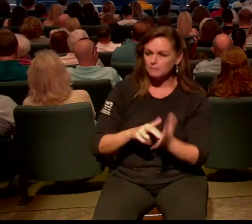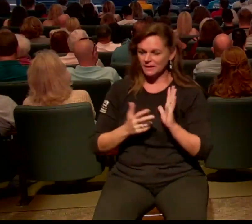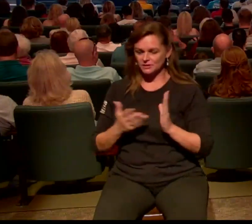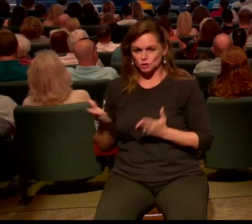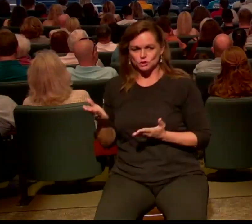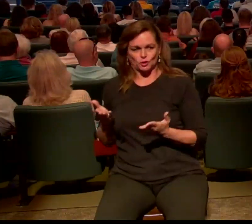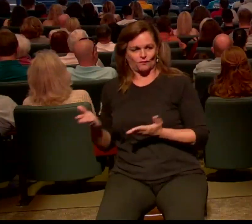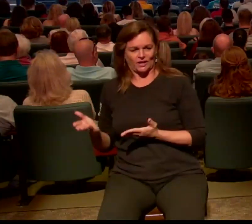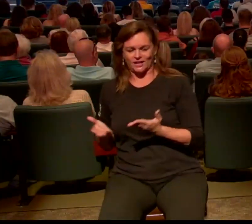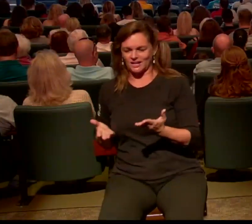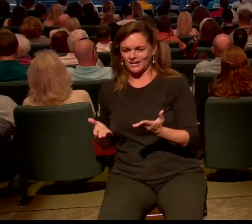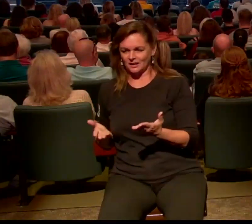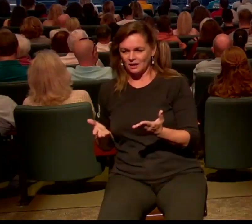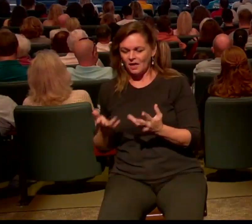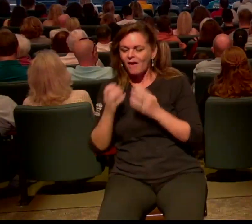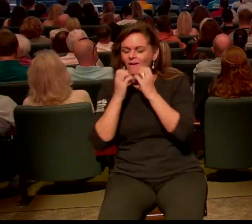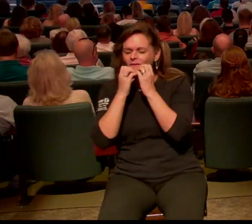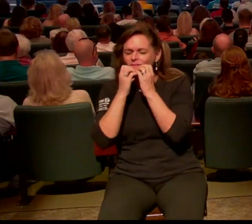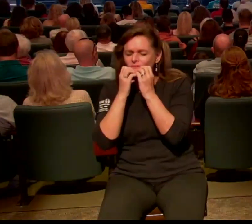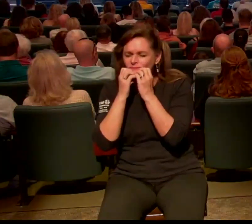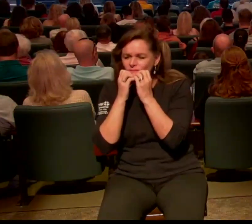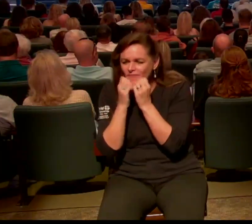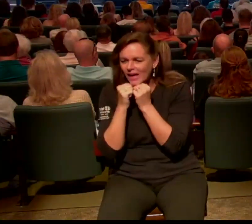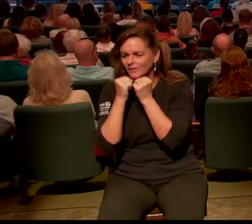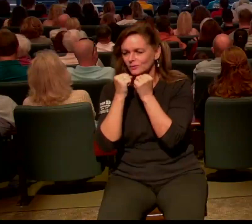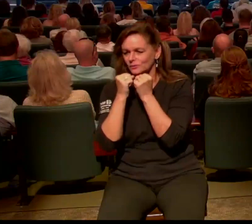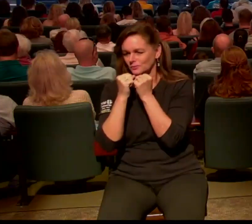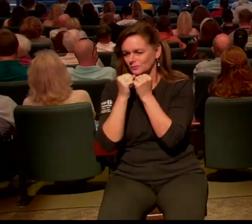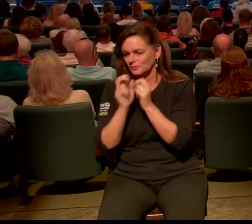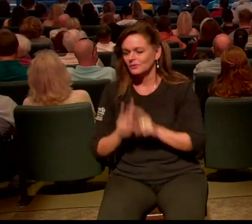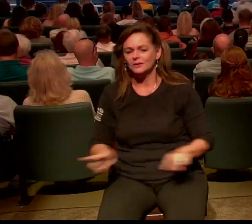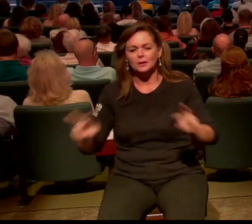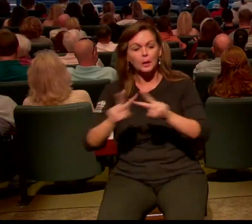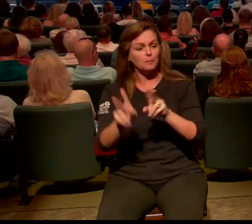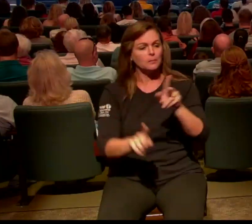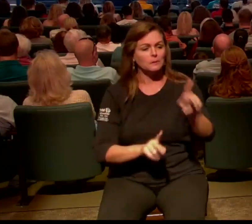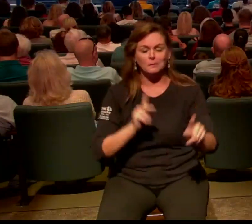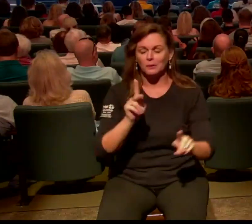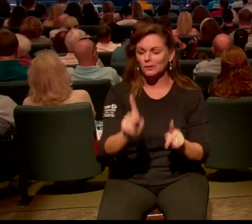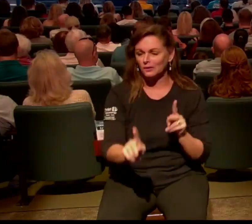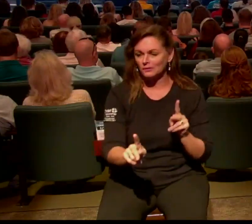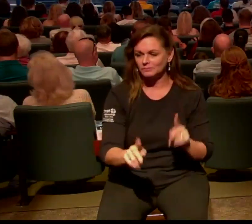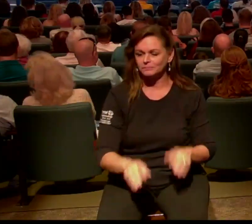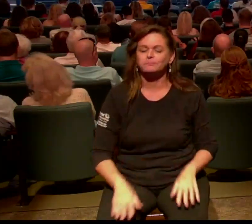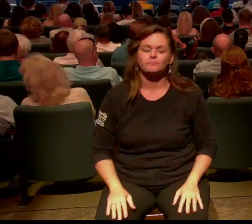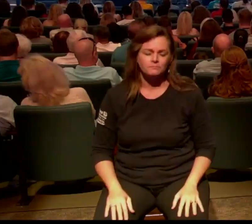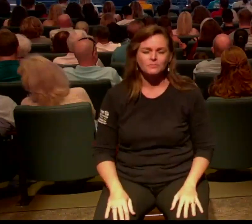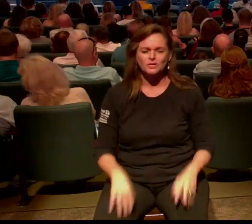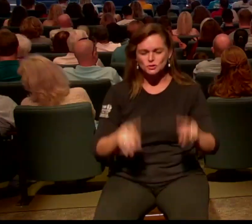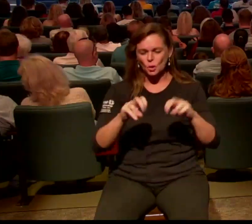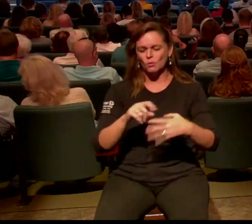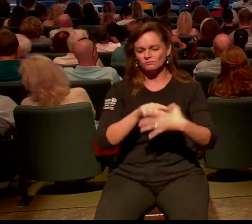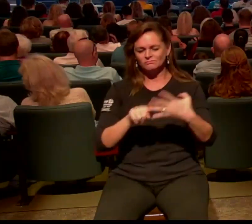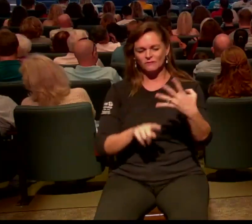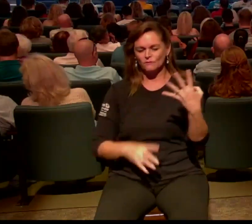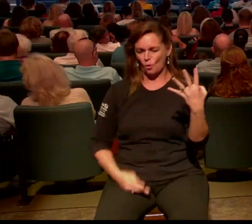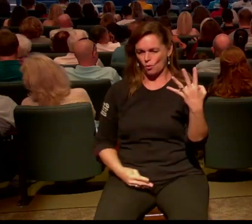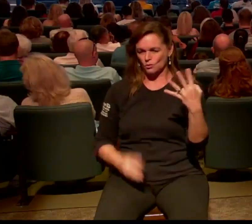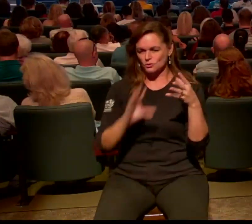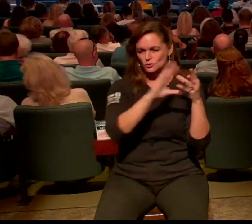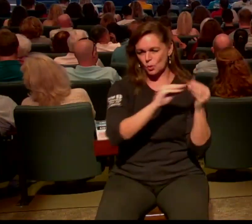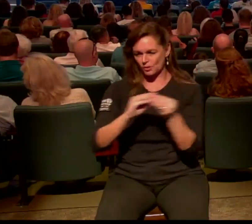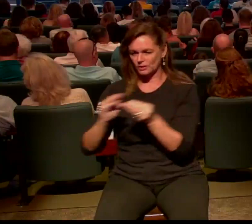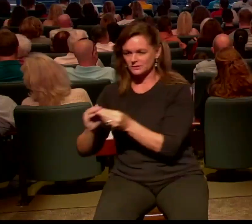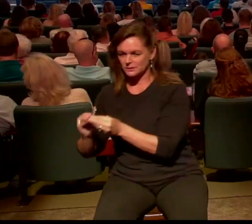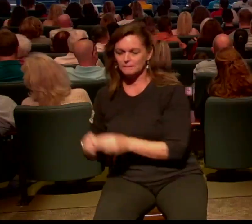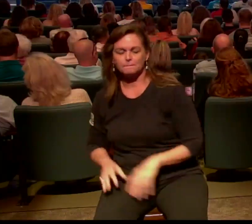valuing people. So we're going to a story. The story, there are 3 or 4 that we're going to look at quickly today, but the story is